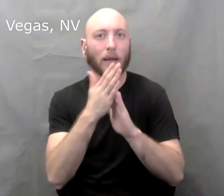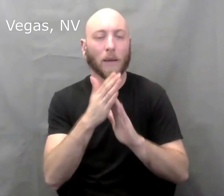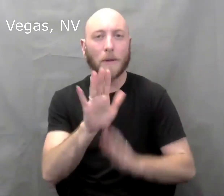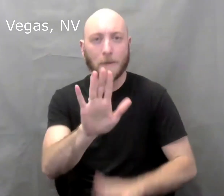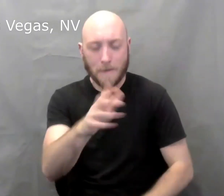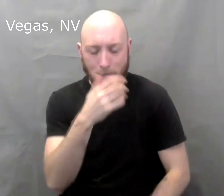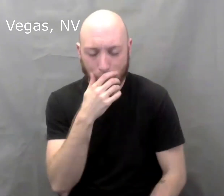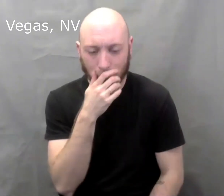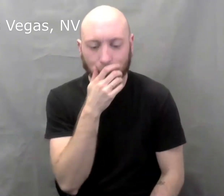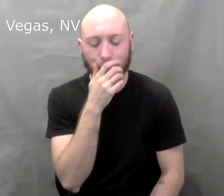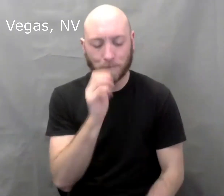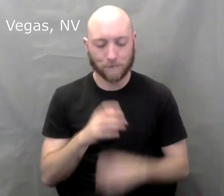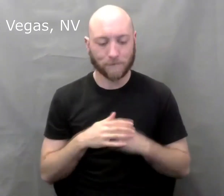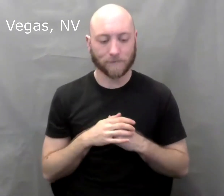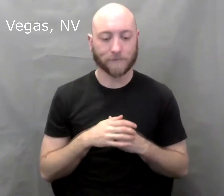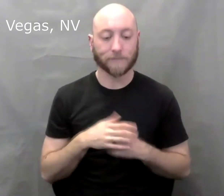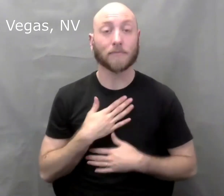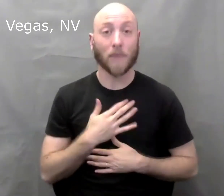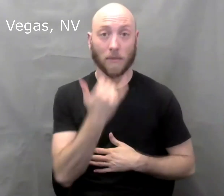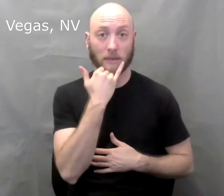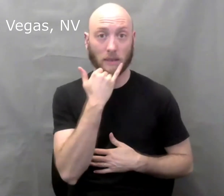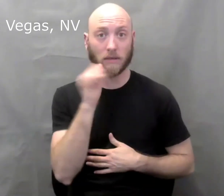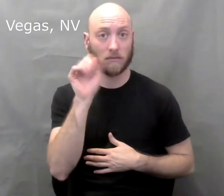that I've made, and I'm going to not do that again.